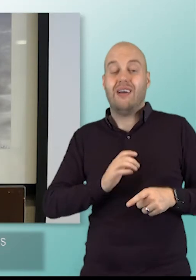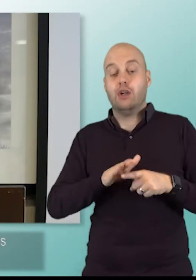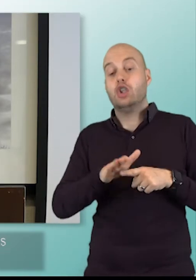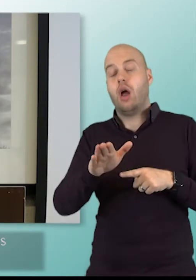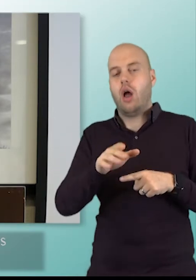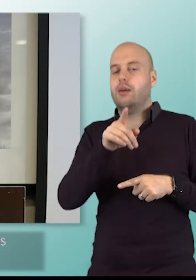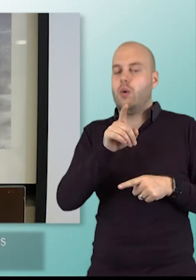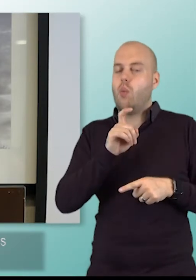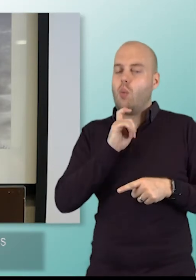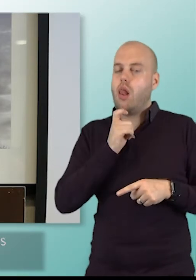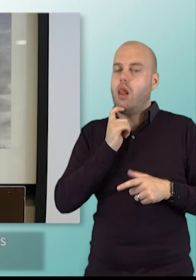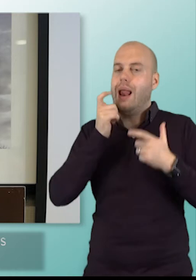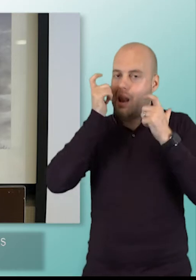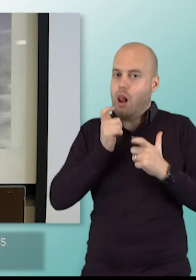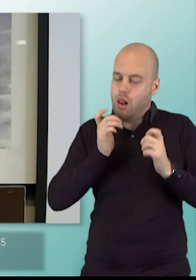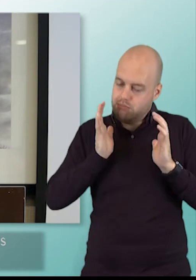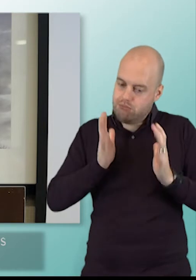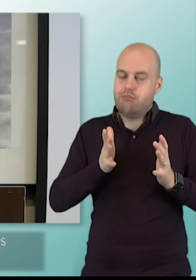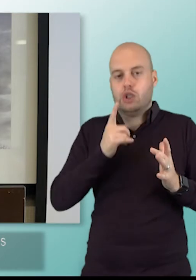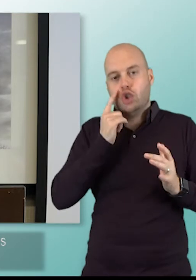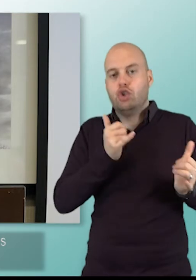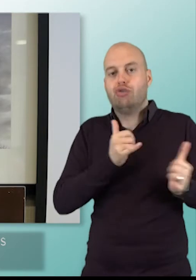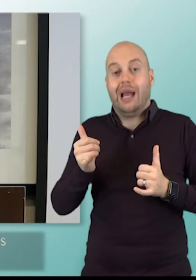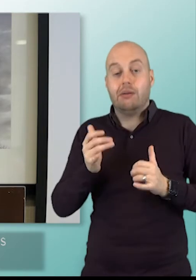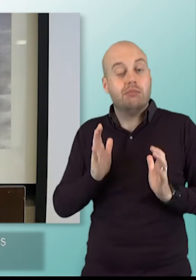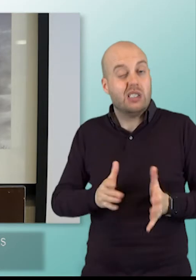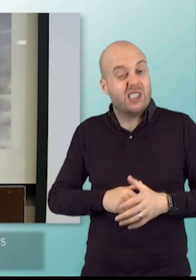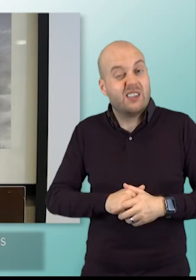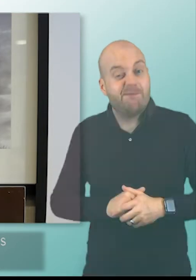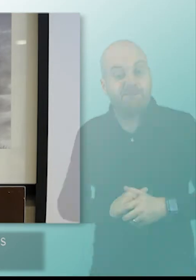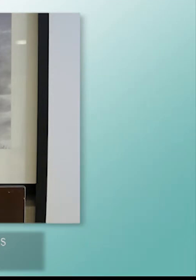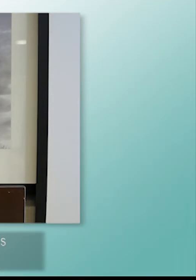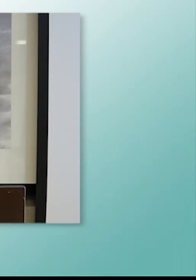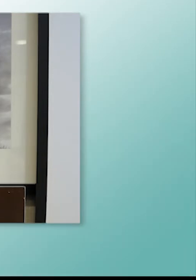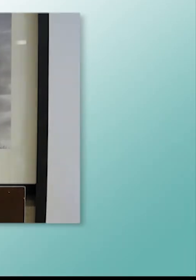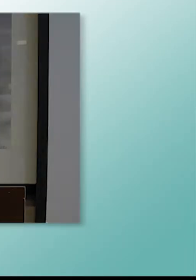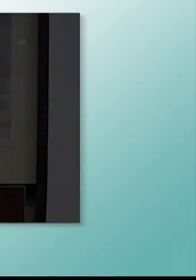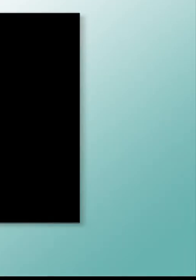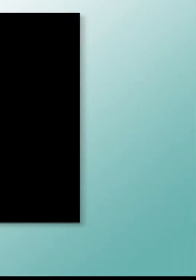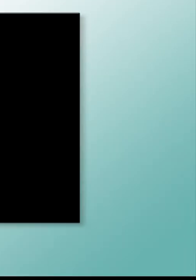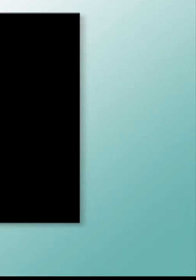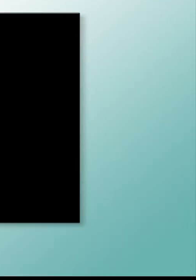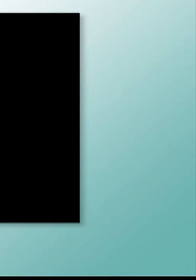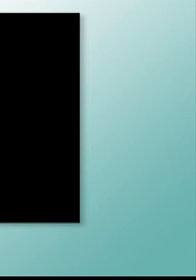be legally required to do the checks for everybody who does meet the criteria.